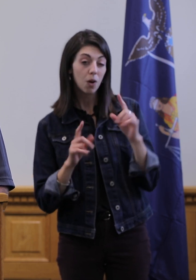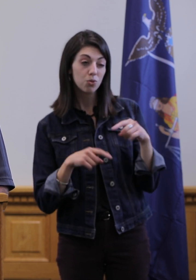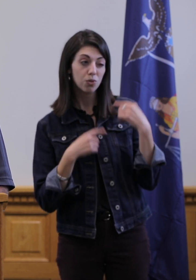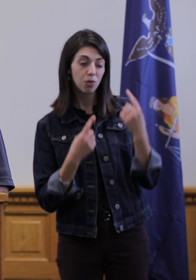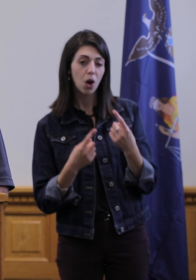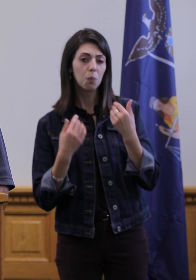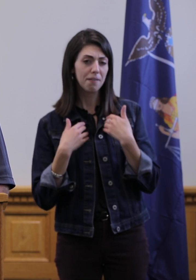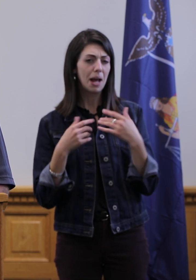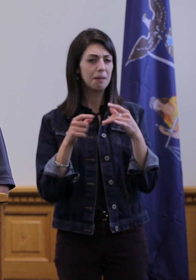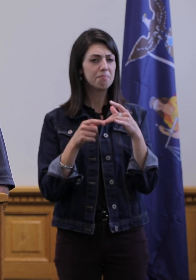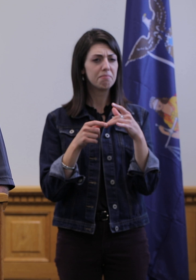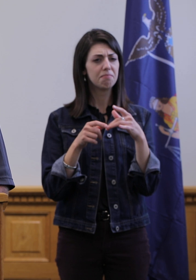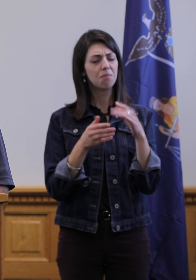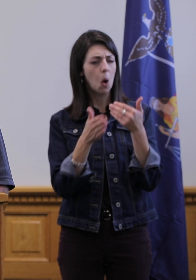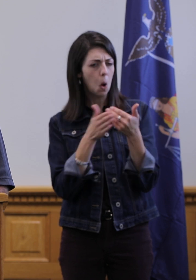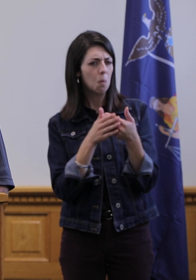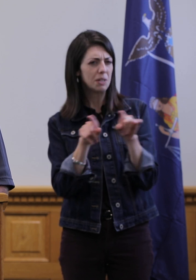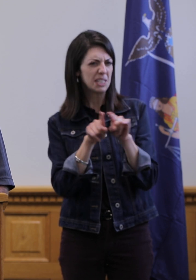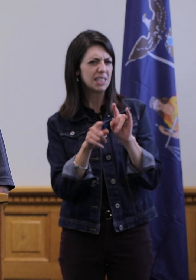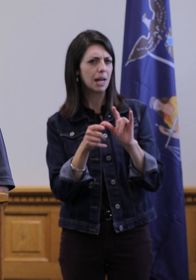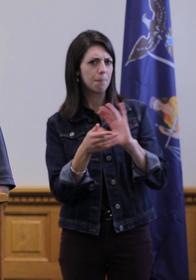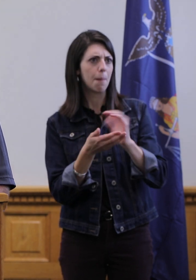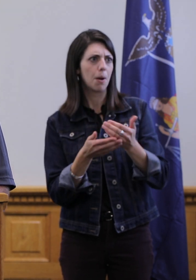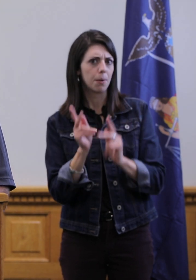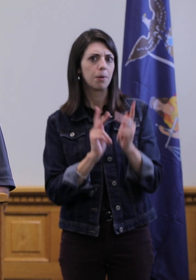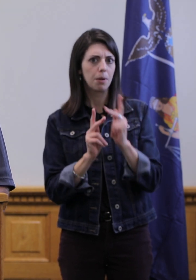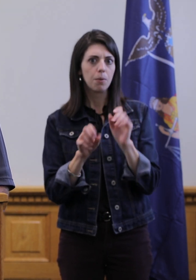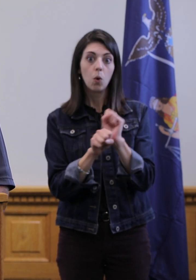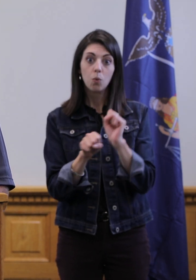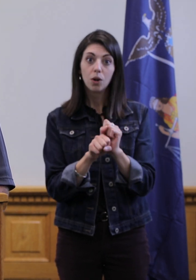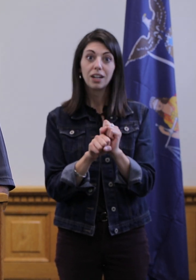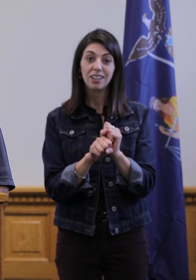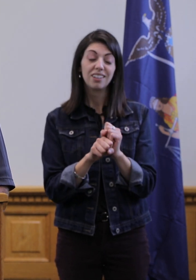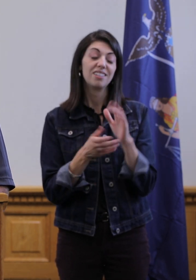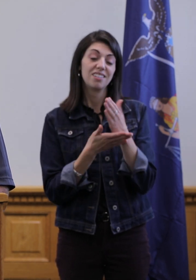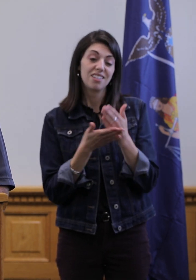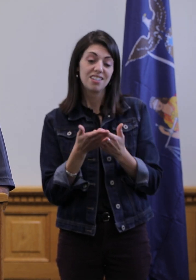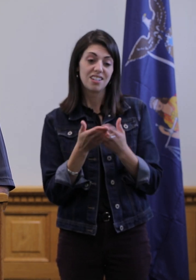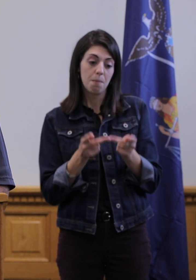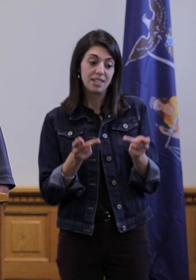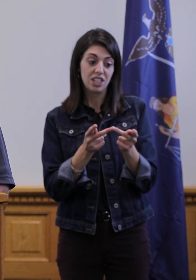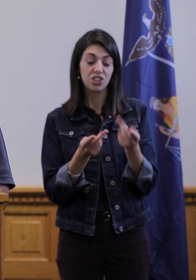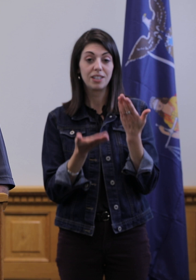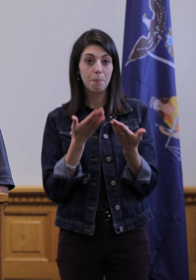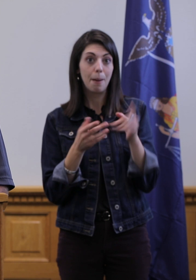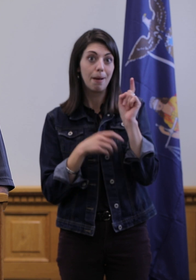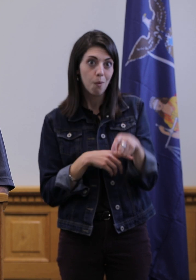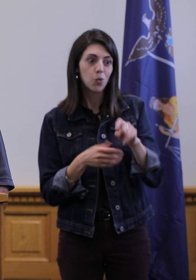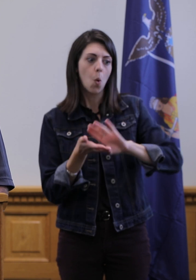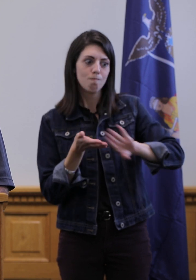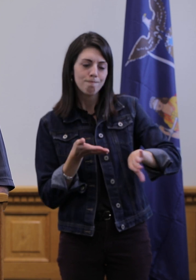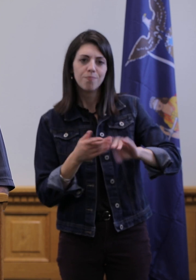stable. Cutting more positions will be an option, but it is not our best or only option. We will be